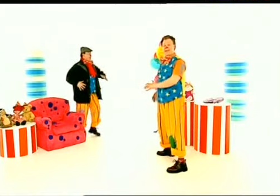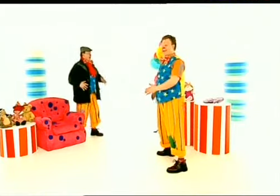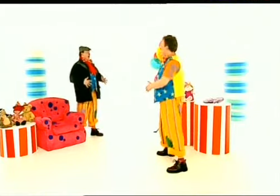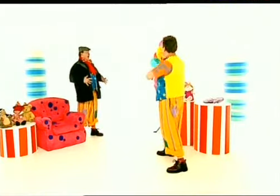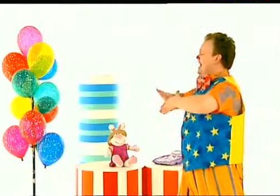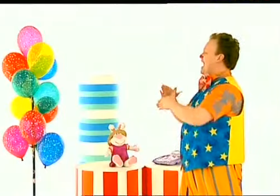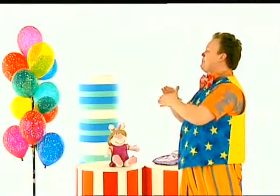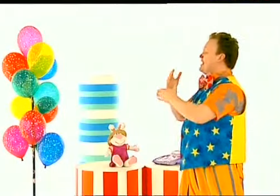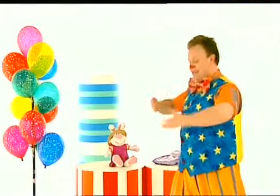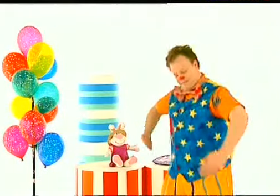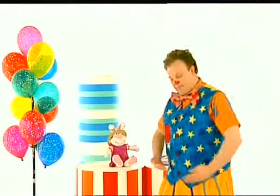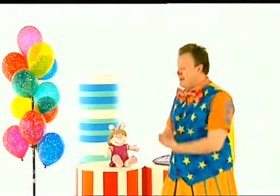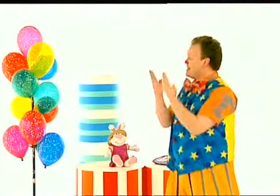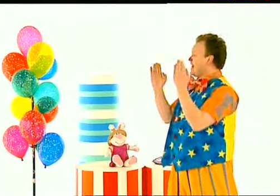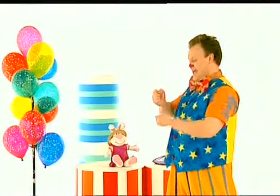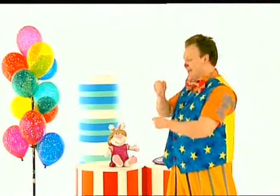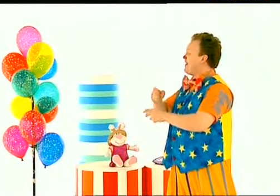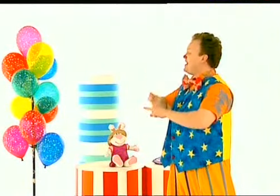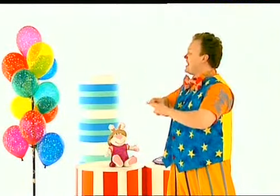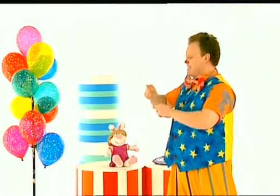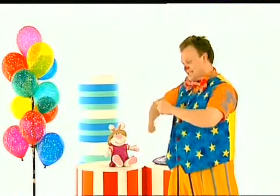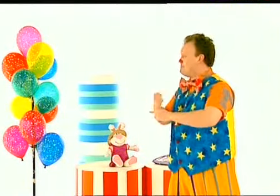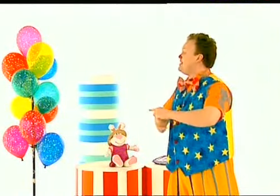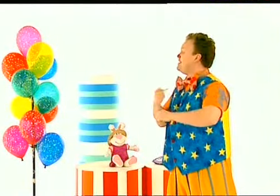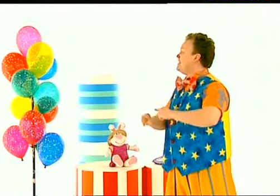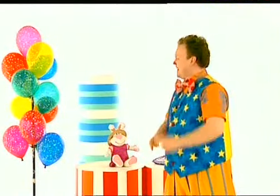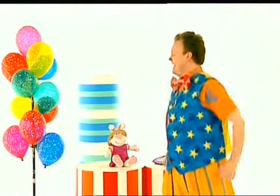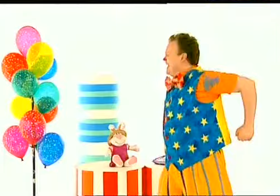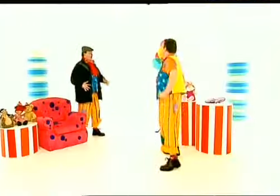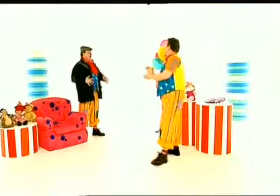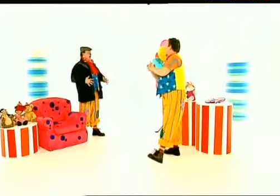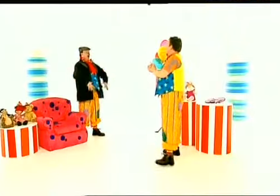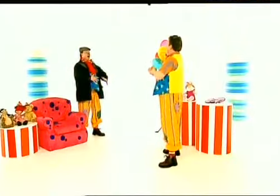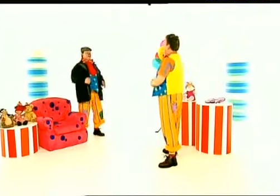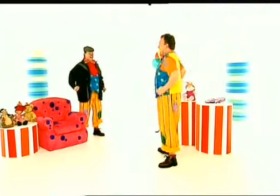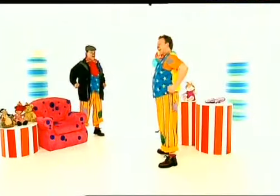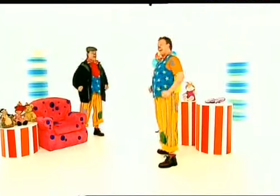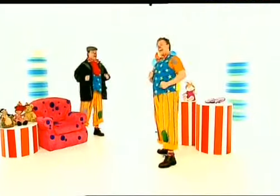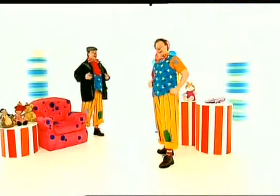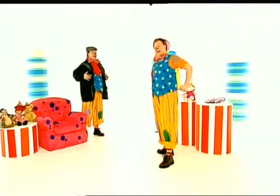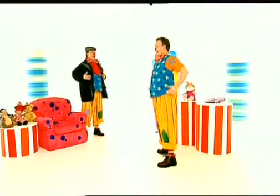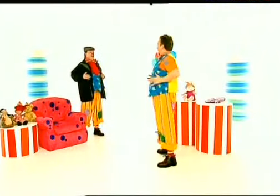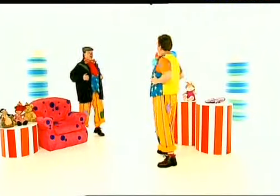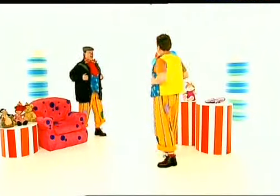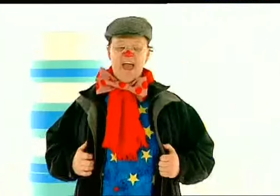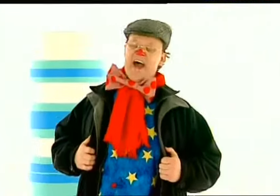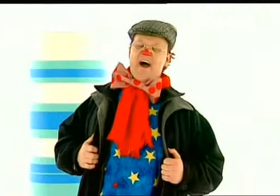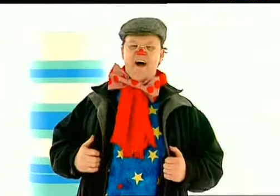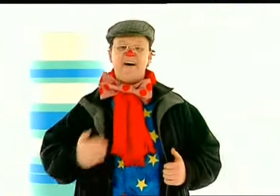Hey! Happy birthday, Grandad Tumble! Happy birthday, Grandad Tumble. Oh,